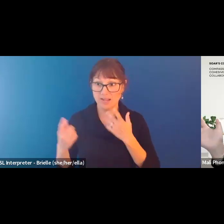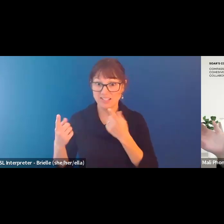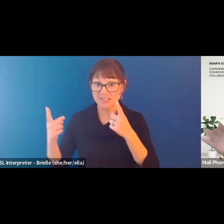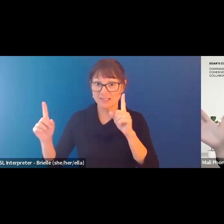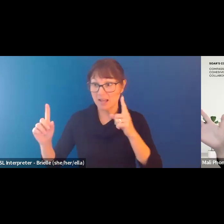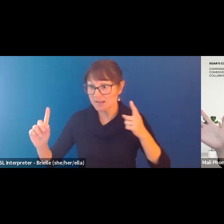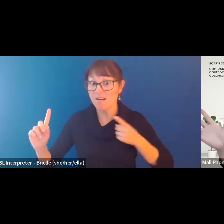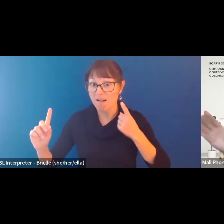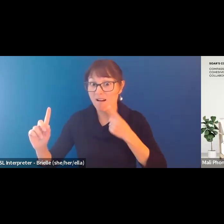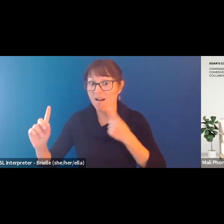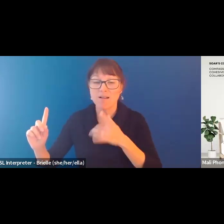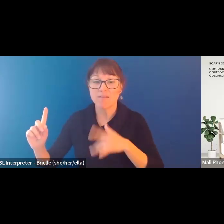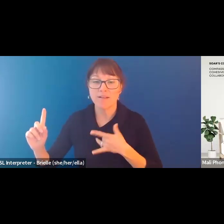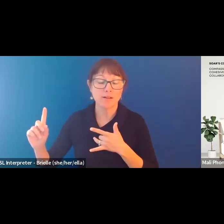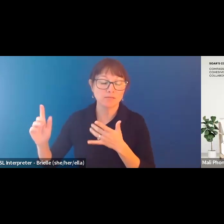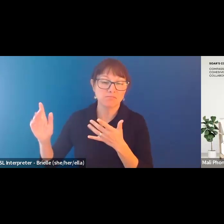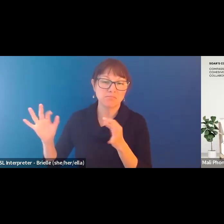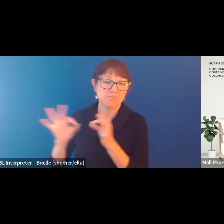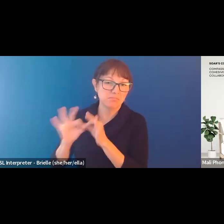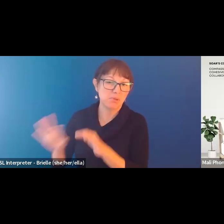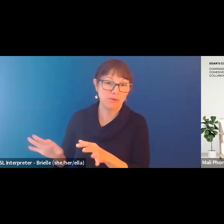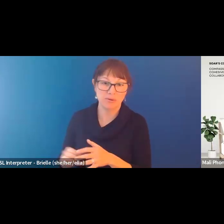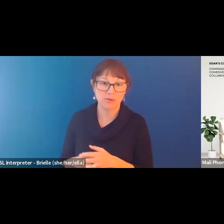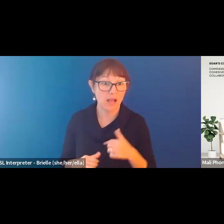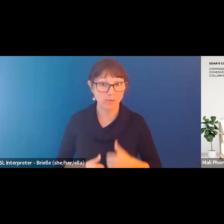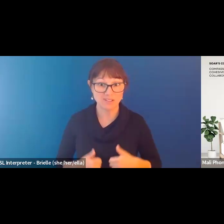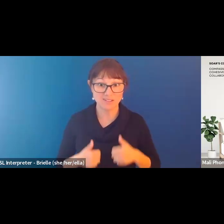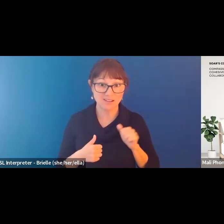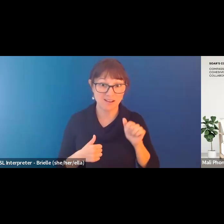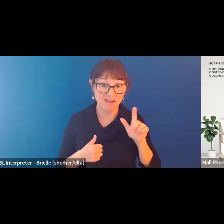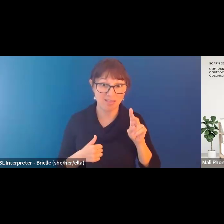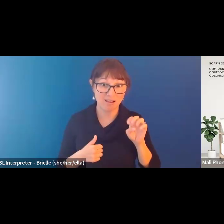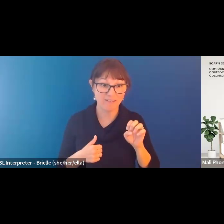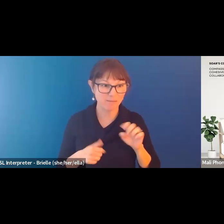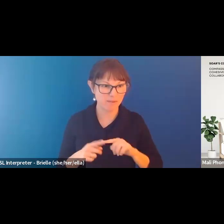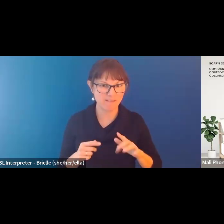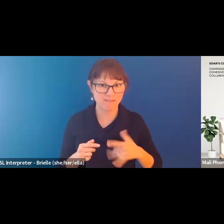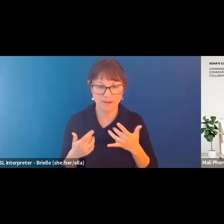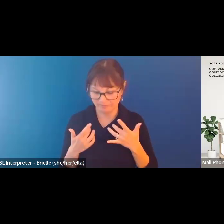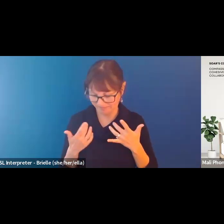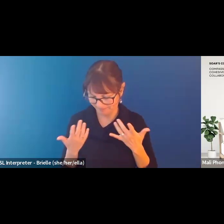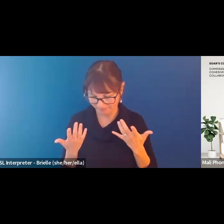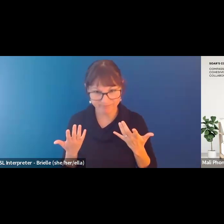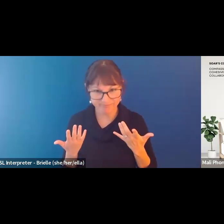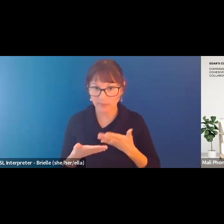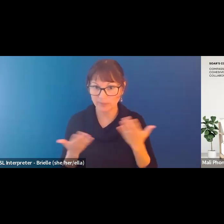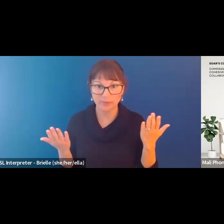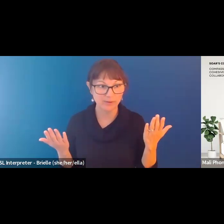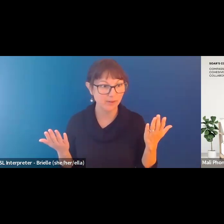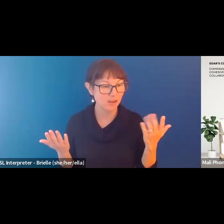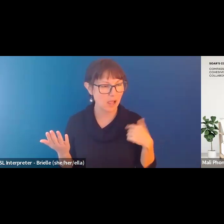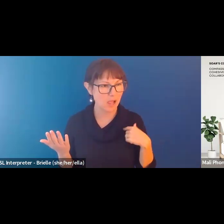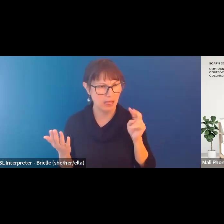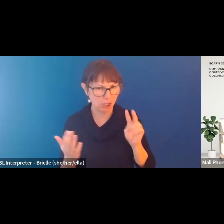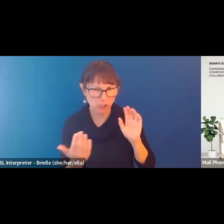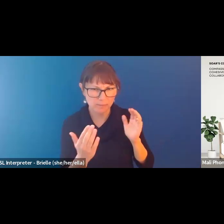felt completely hollow. I was alive but empty, walking around looking in the mirror and not recognizing